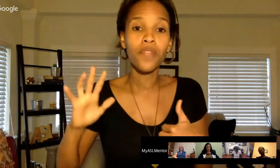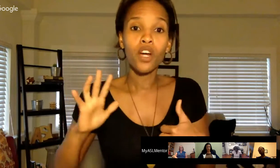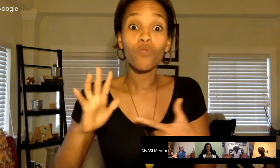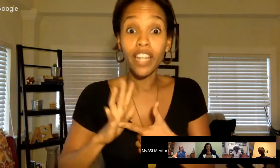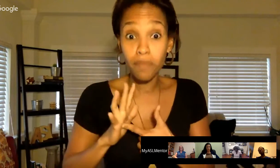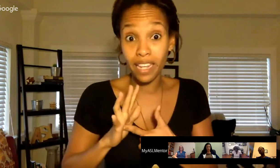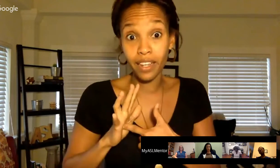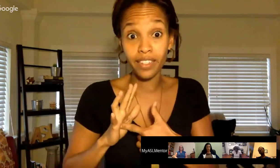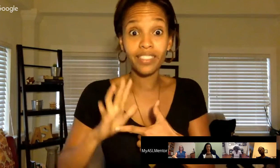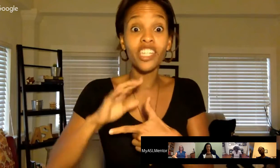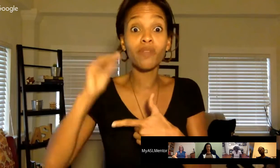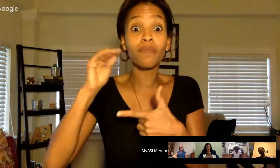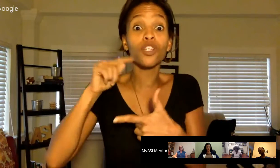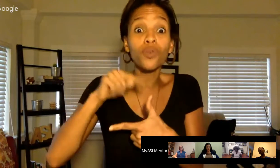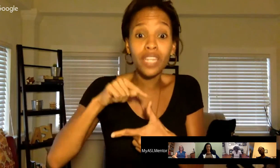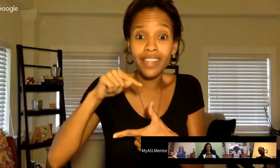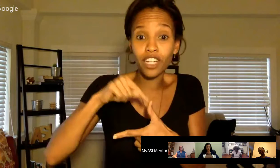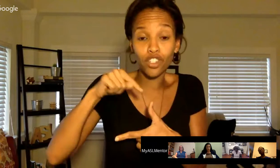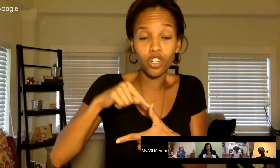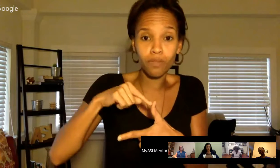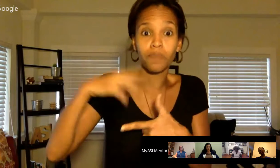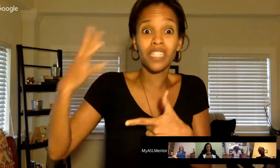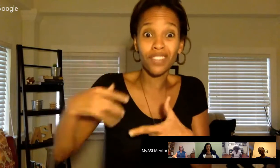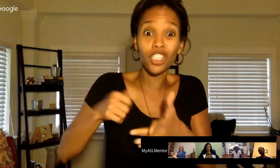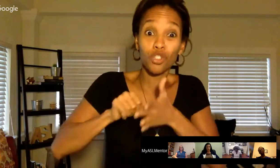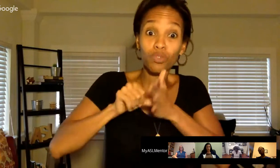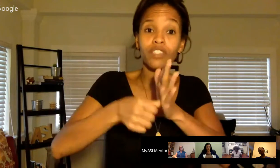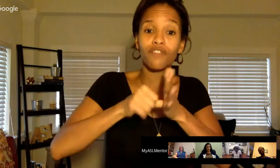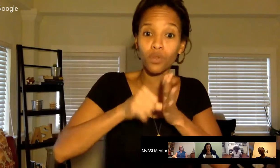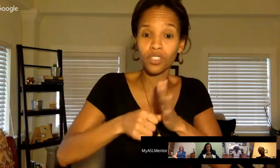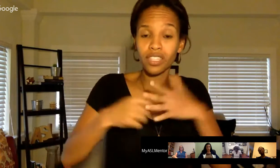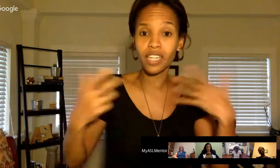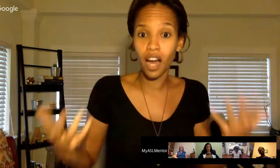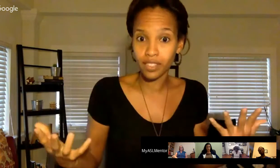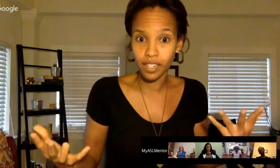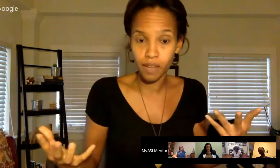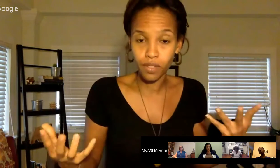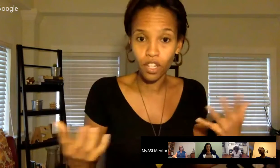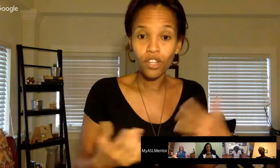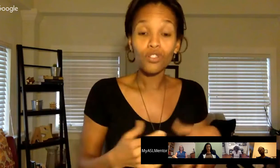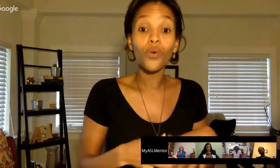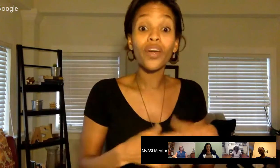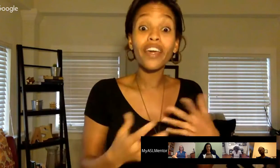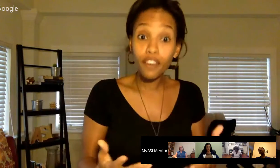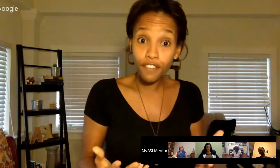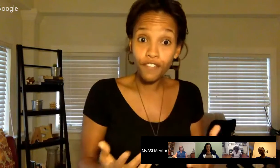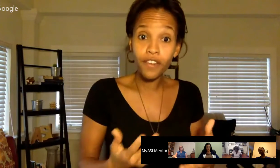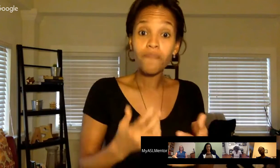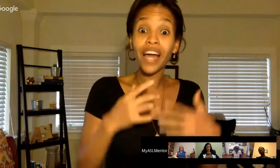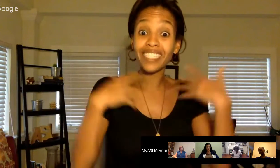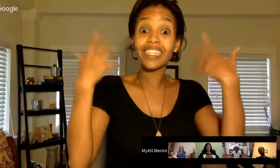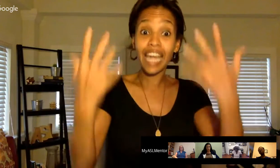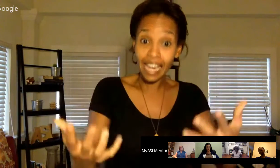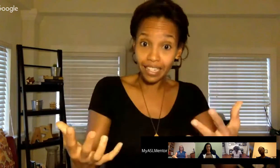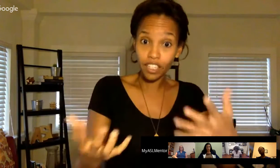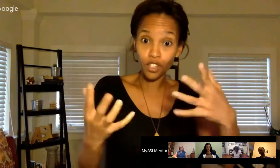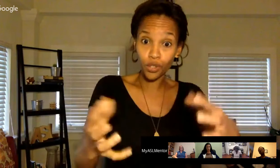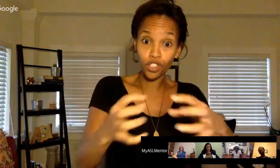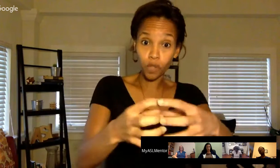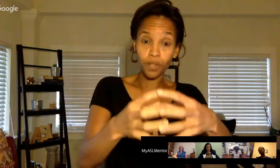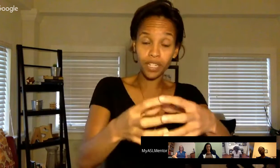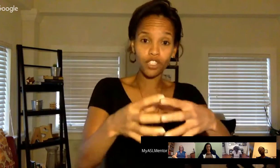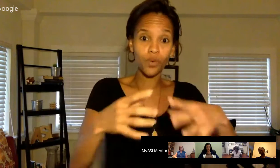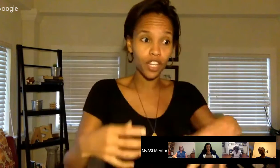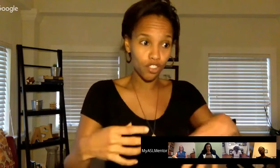term running mate is, and the teacher might be using that term specifically to reinforce these concepts. So if that's the case in